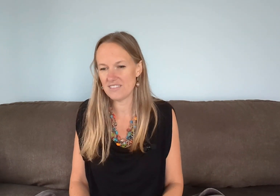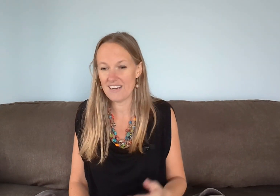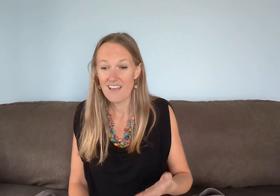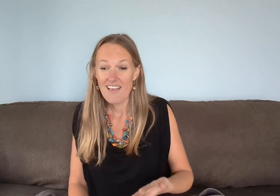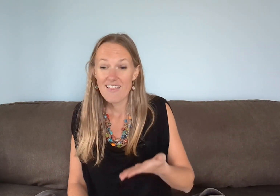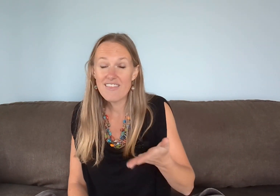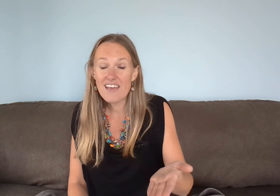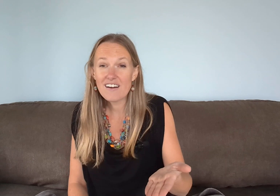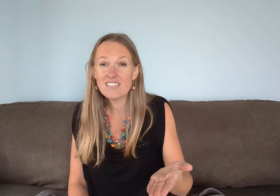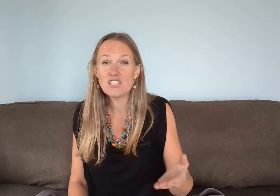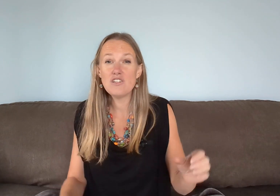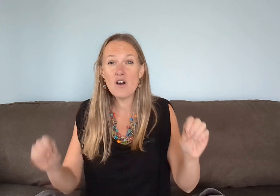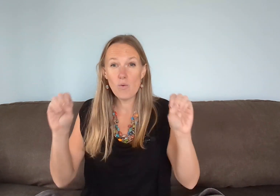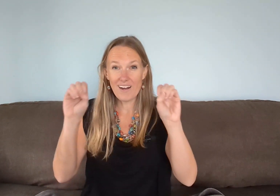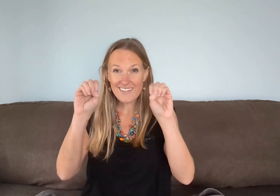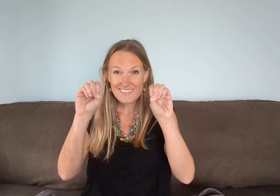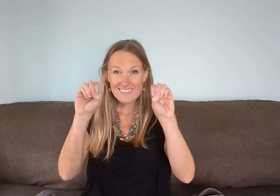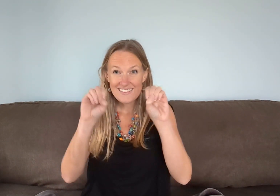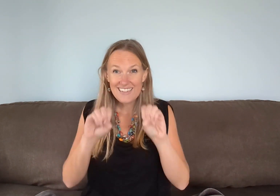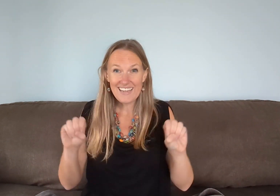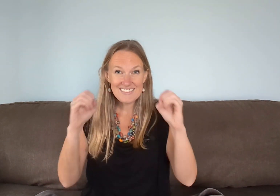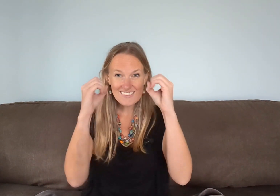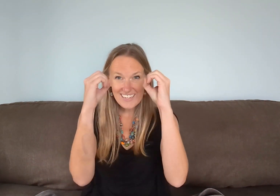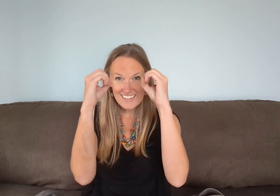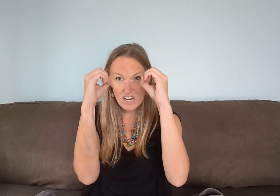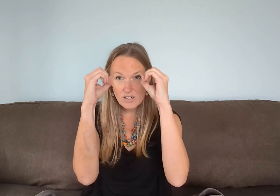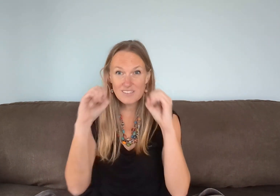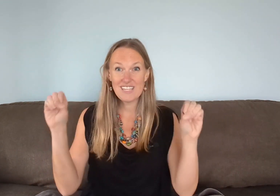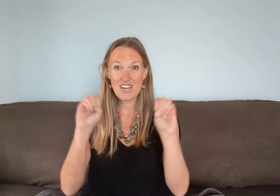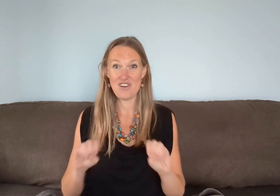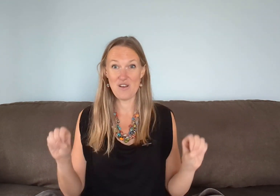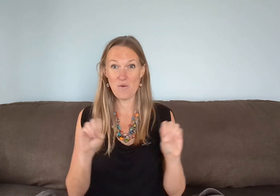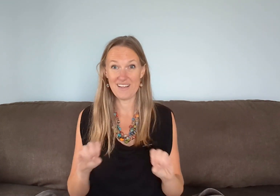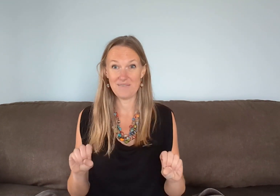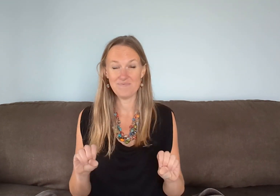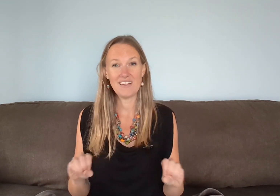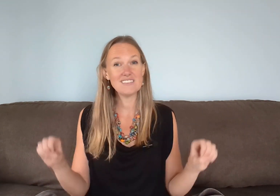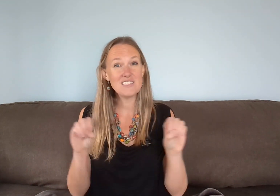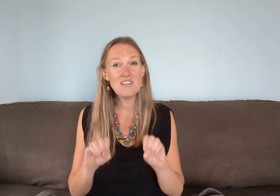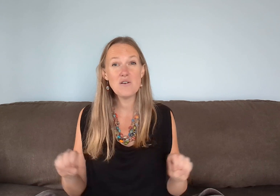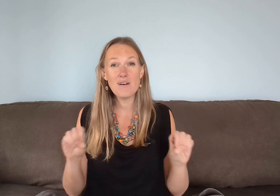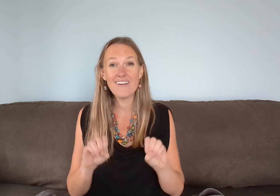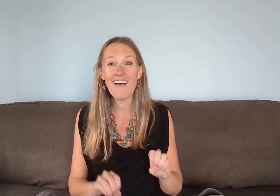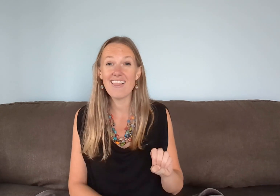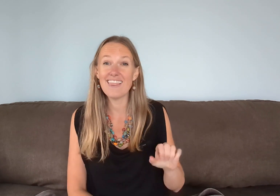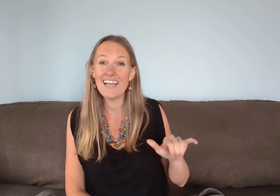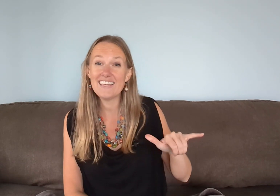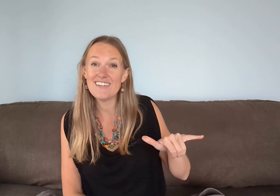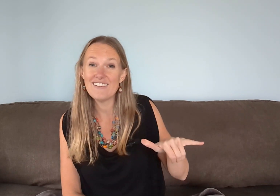it. There is no one. Okay, so you make your O's, no one. There's no one like you.